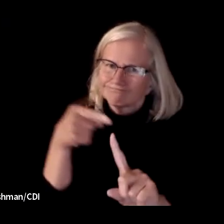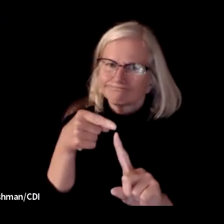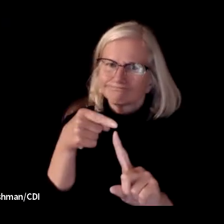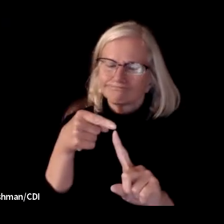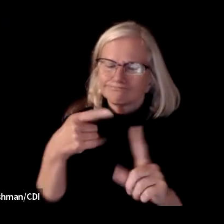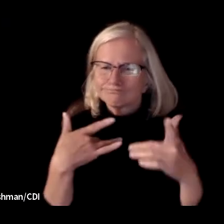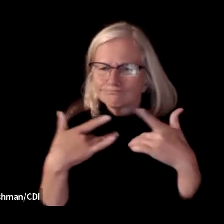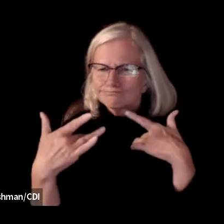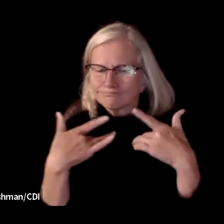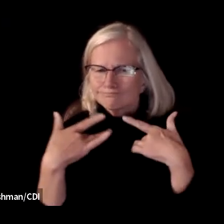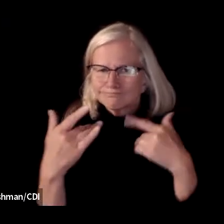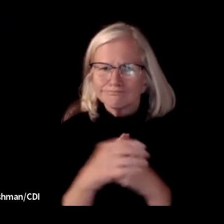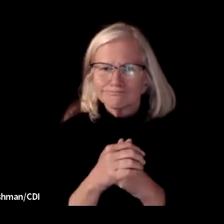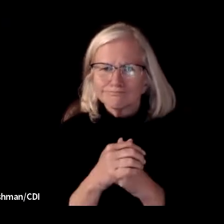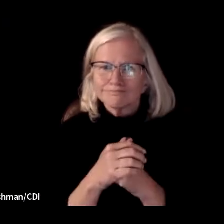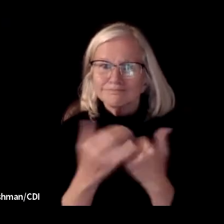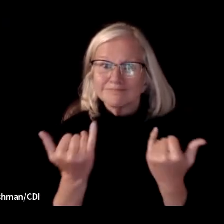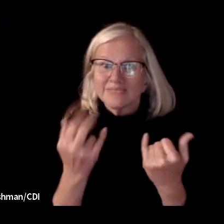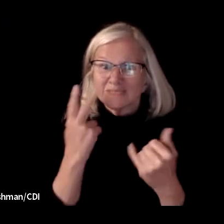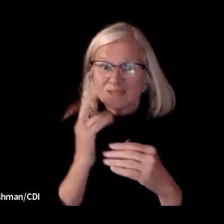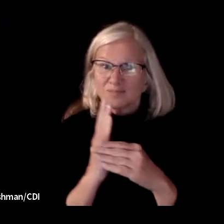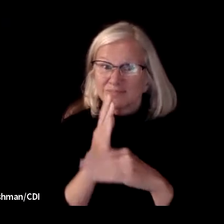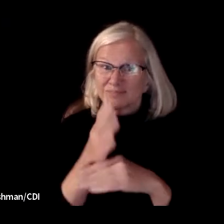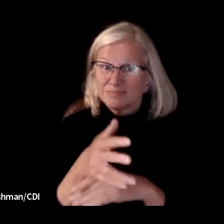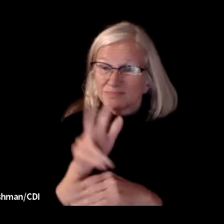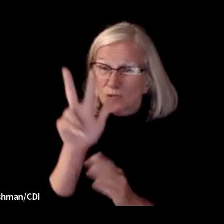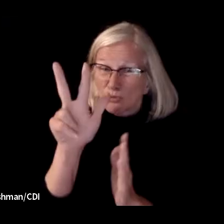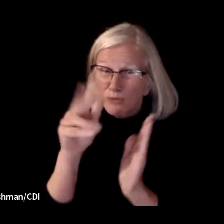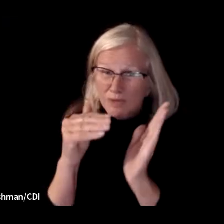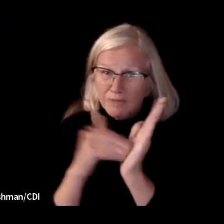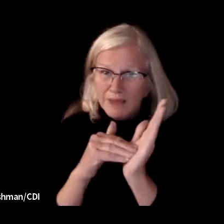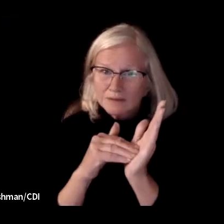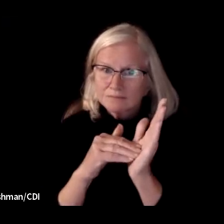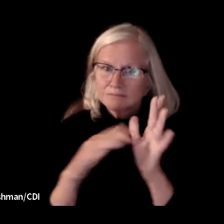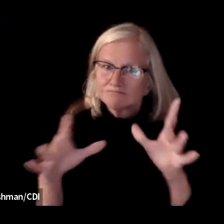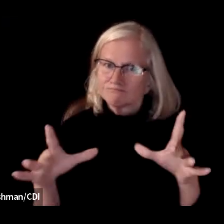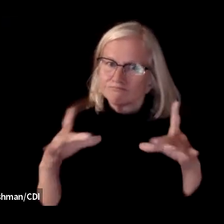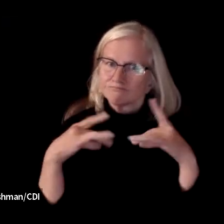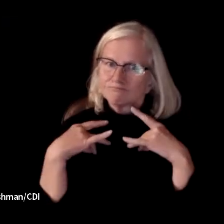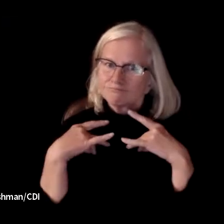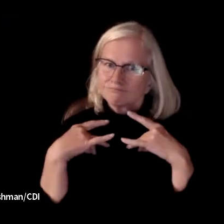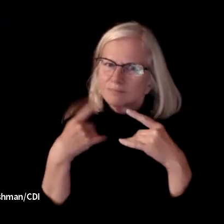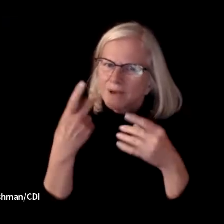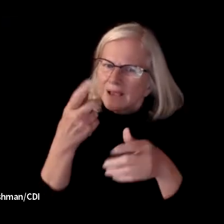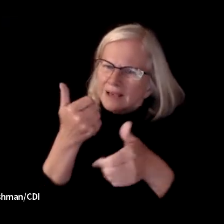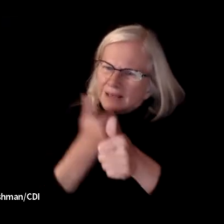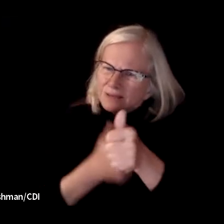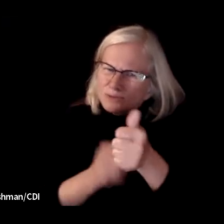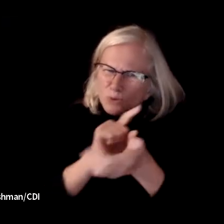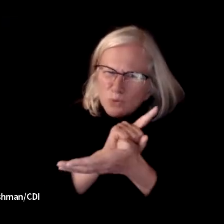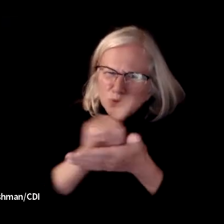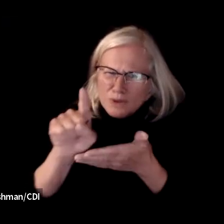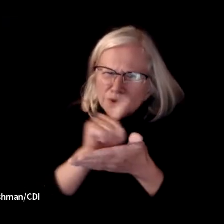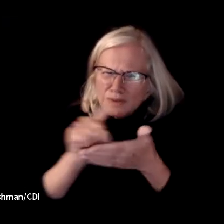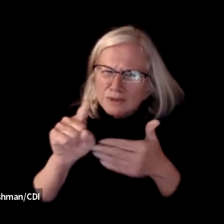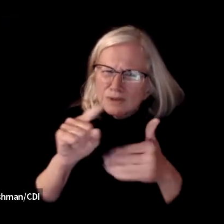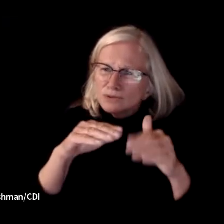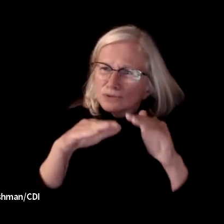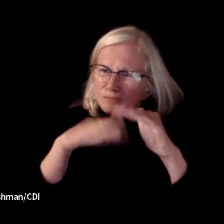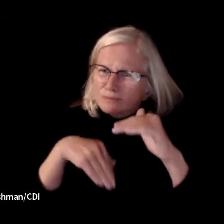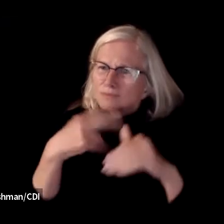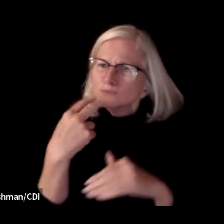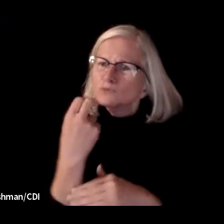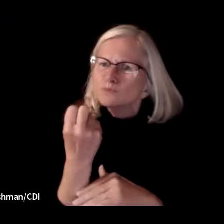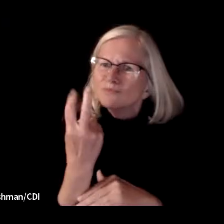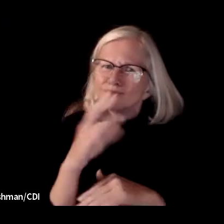than 3,000 cases a week in children under 12. This represents a new and troubling high mark for the entire